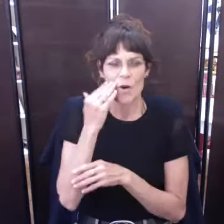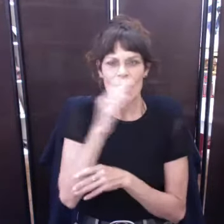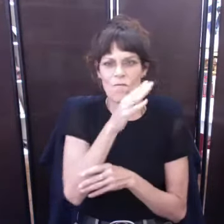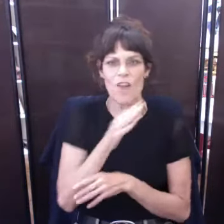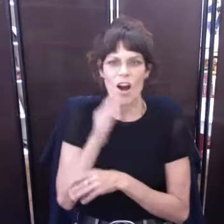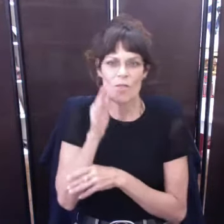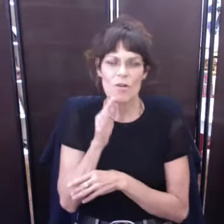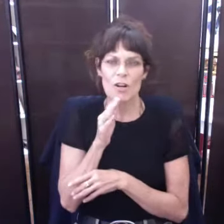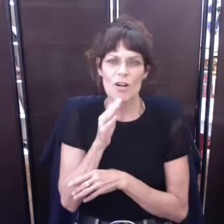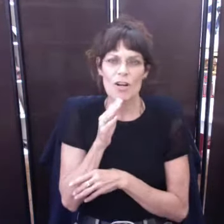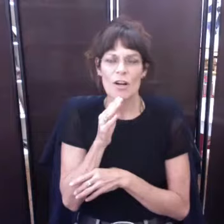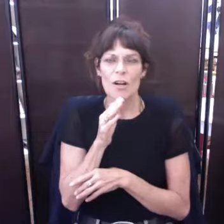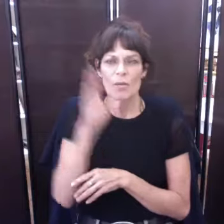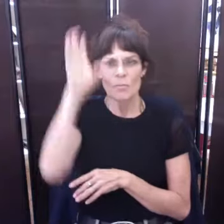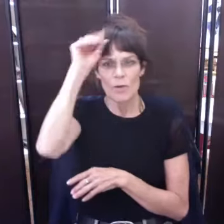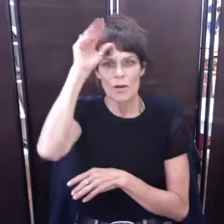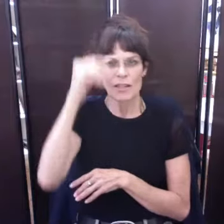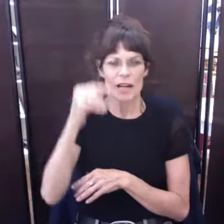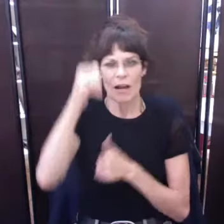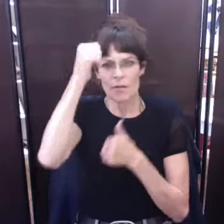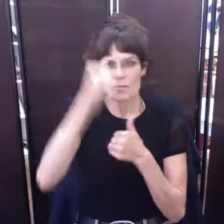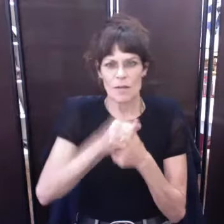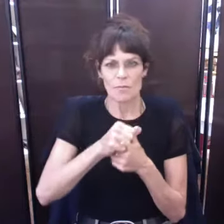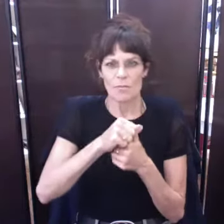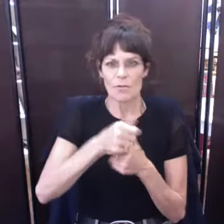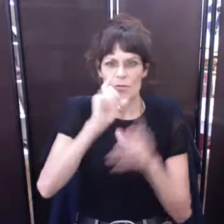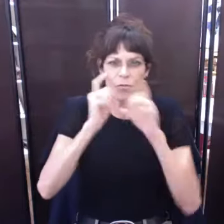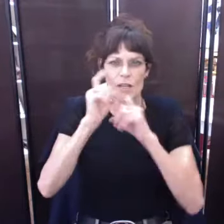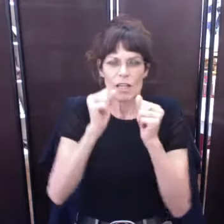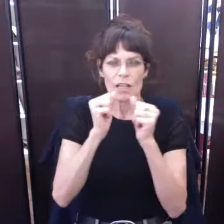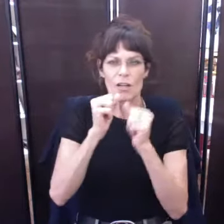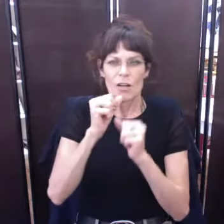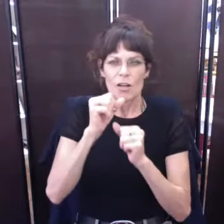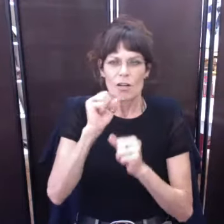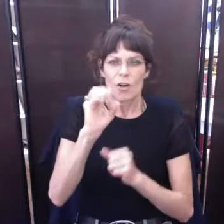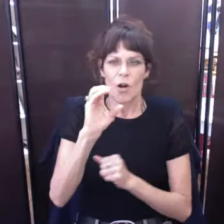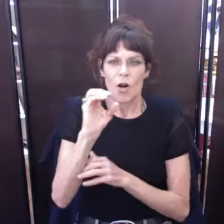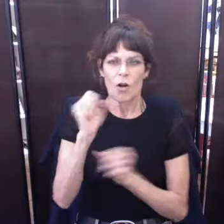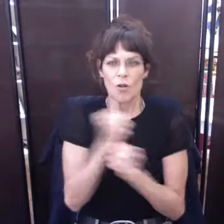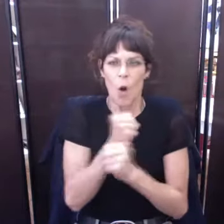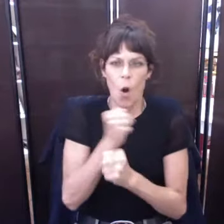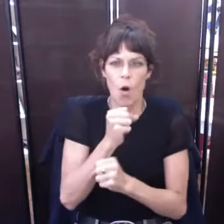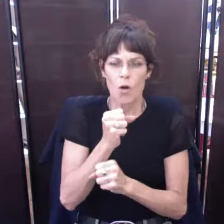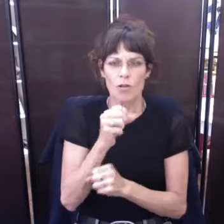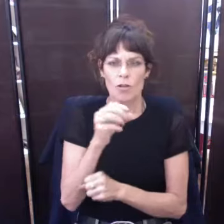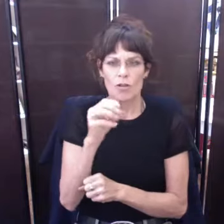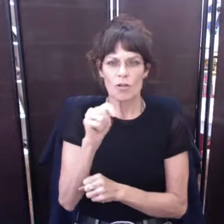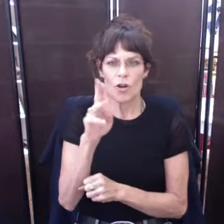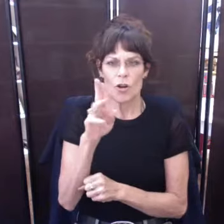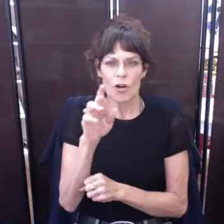I remember getting wasted with cold turkey, and I don't remember the rest. And I can tell you solidly,